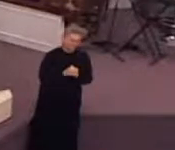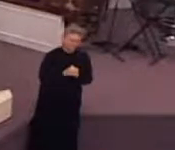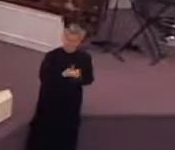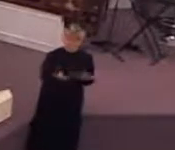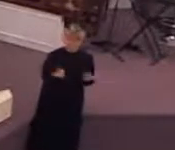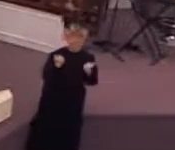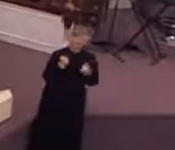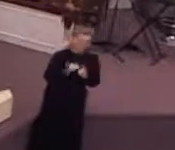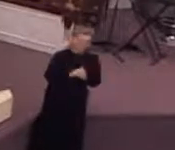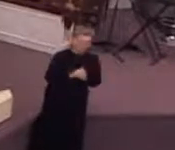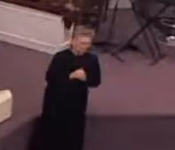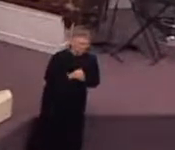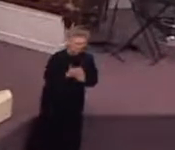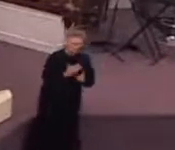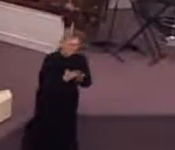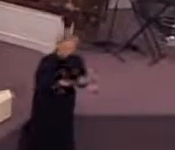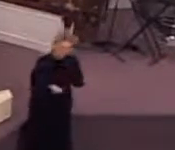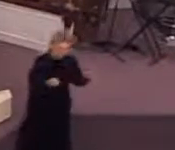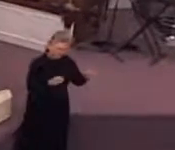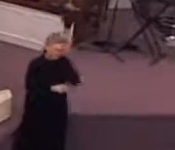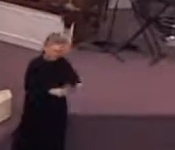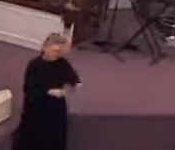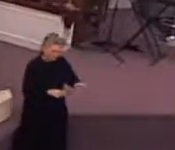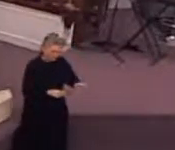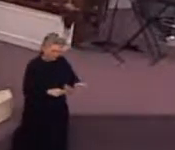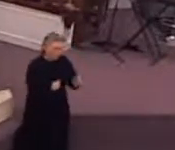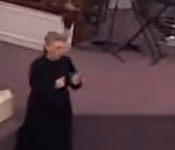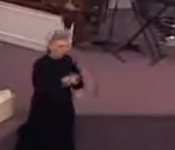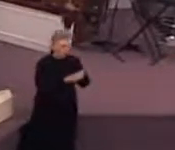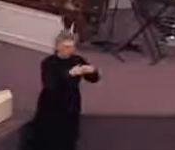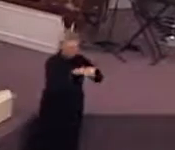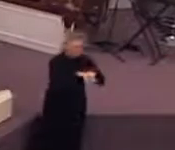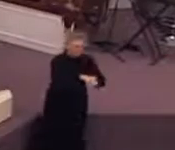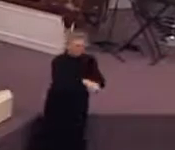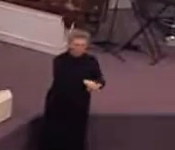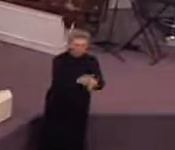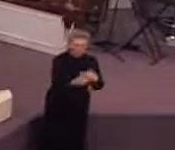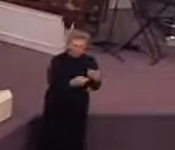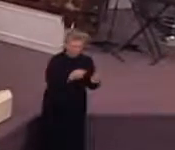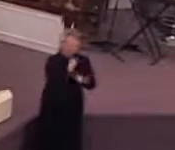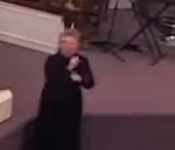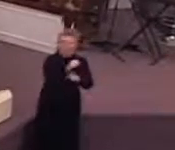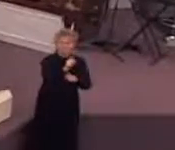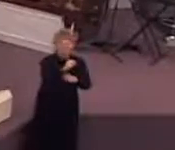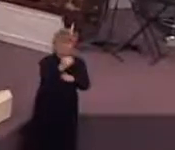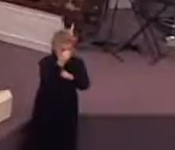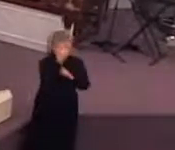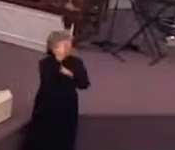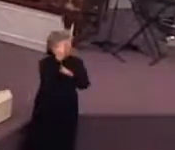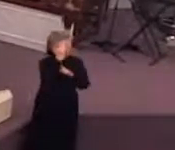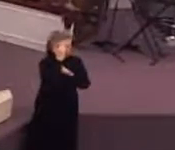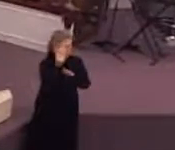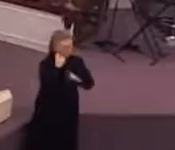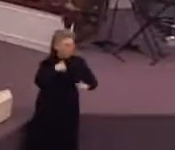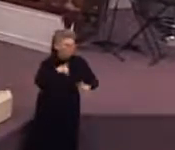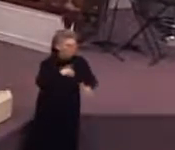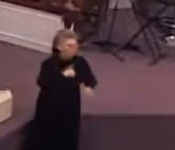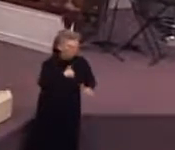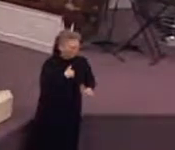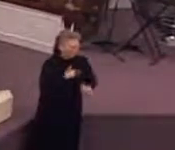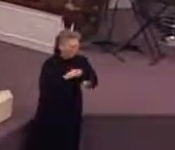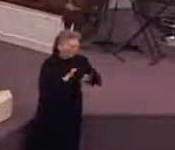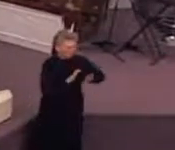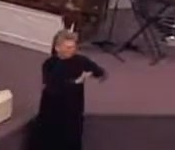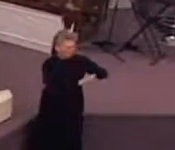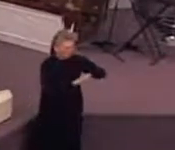Come on. There's something that happens, amen, with the flow of revival. Yes, I know, amen, that we are pushing